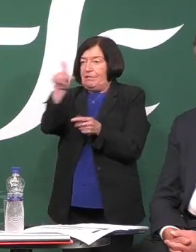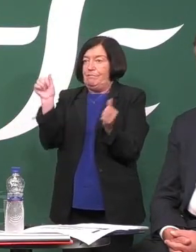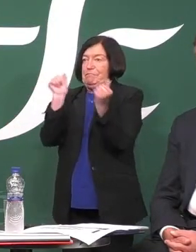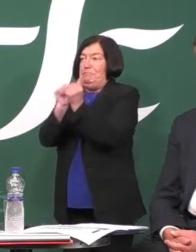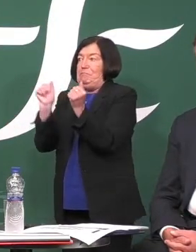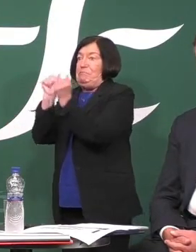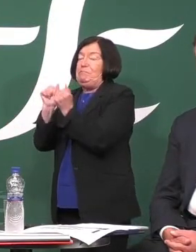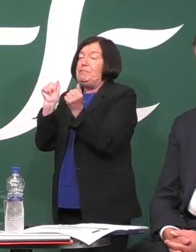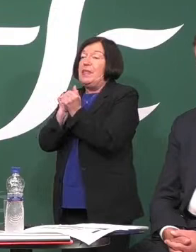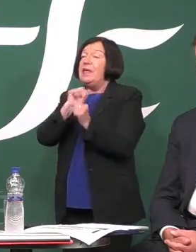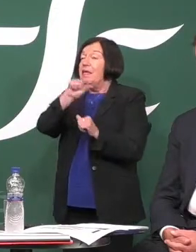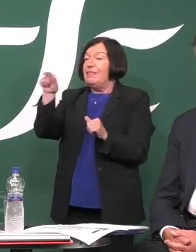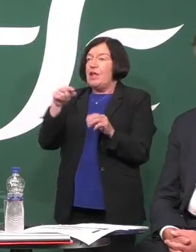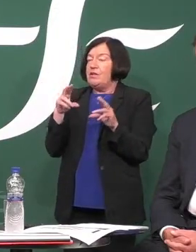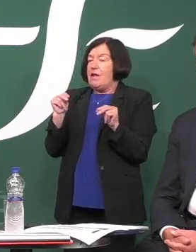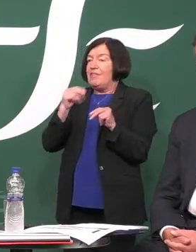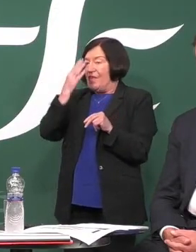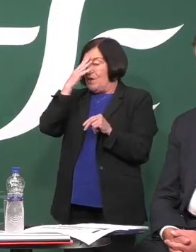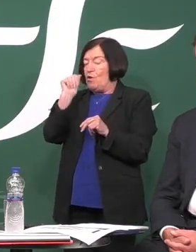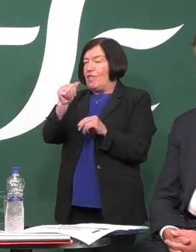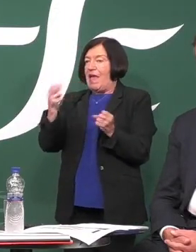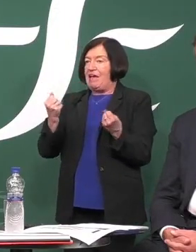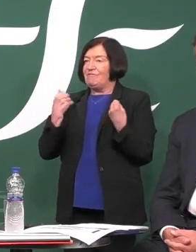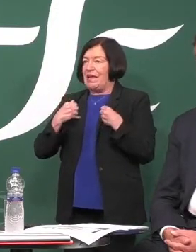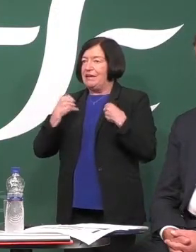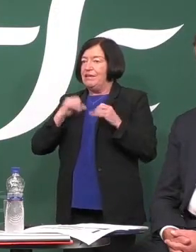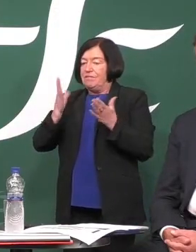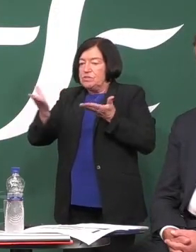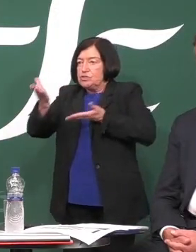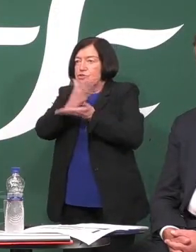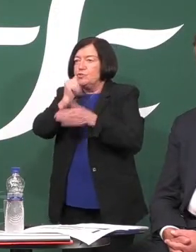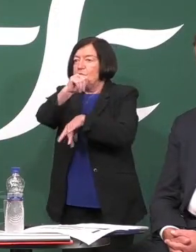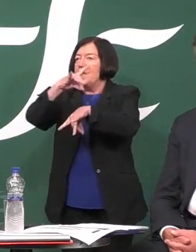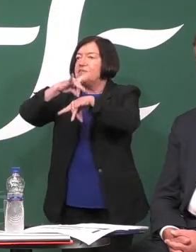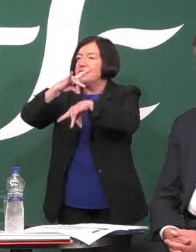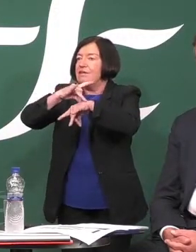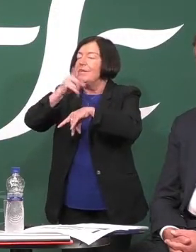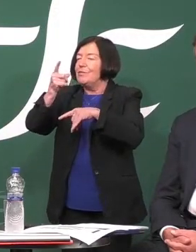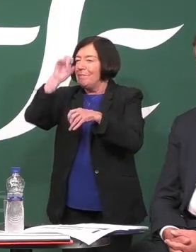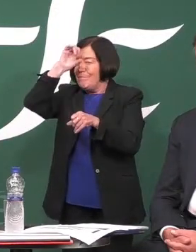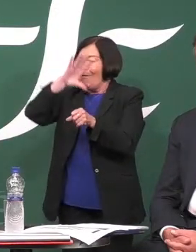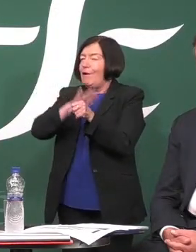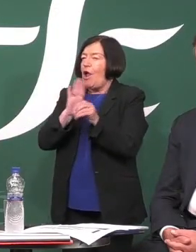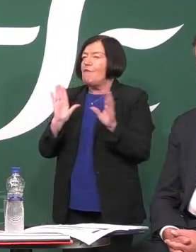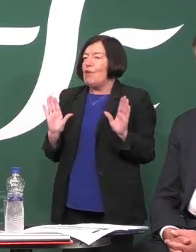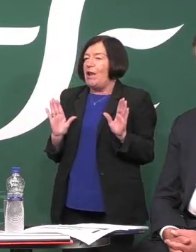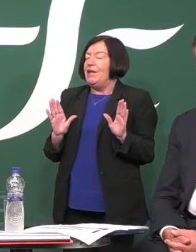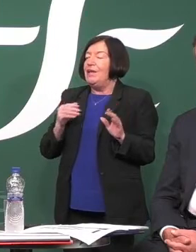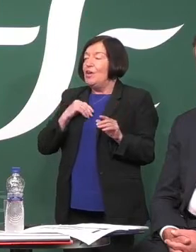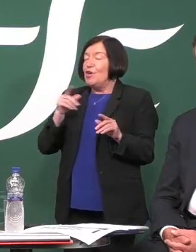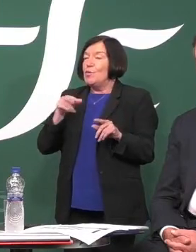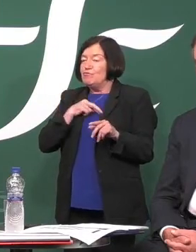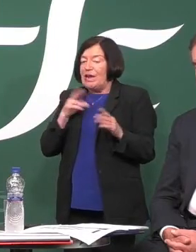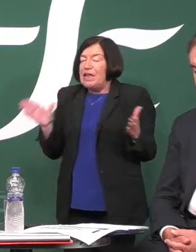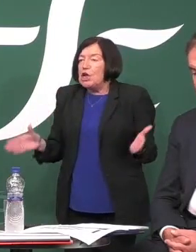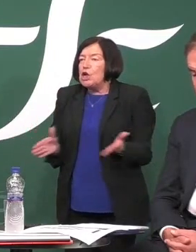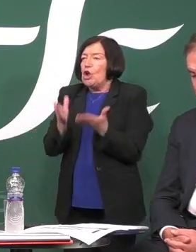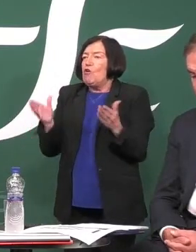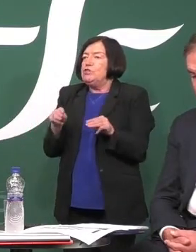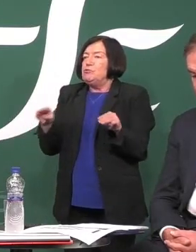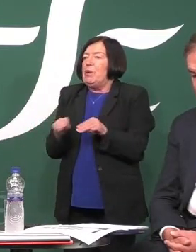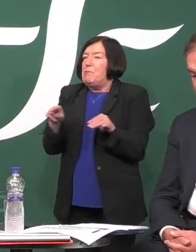50 because they know what their condition is, they've discussed it with their doctor, and they're being that extra bit careful. So I suppose we would really encourage